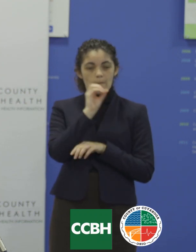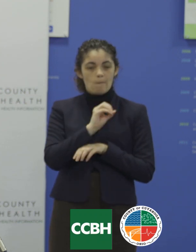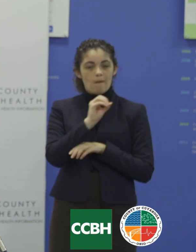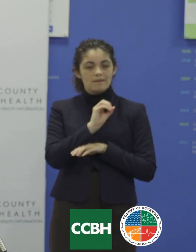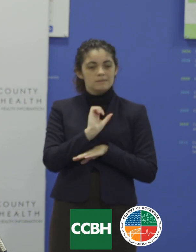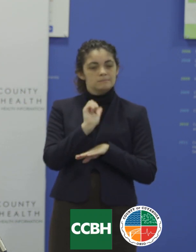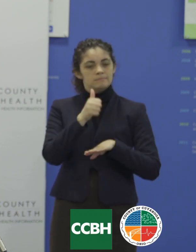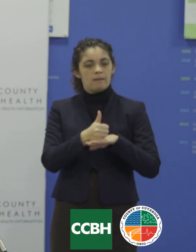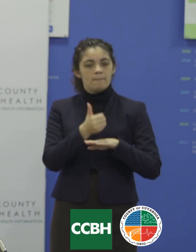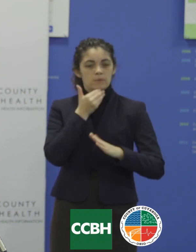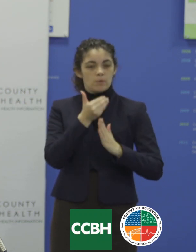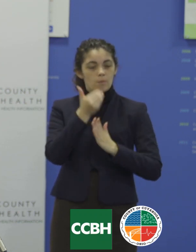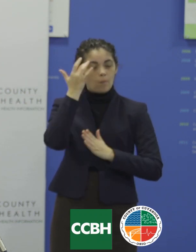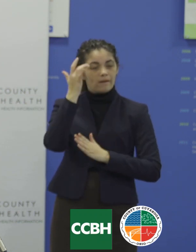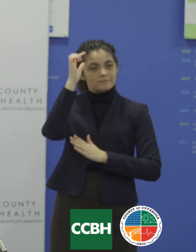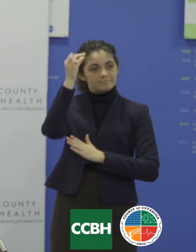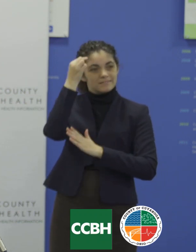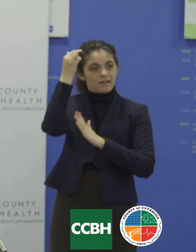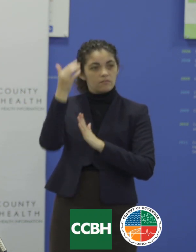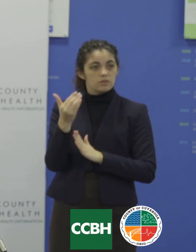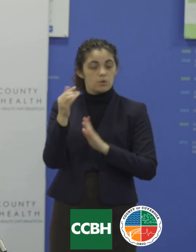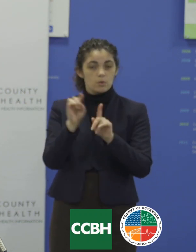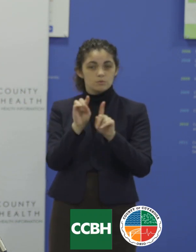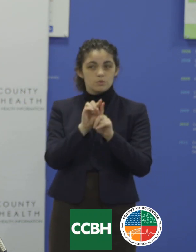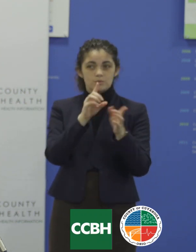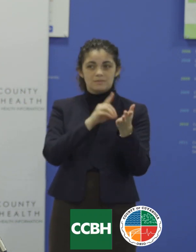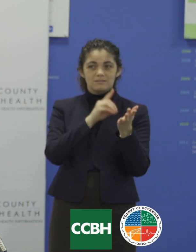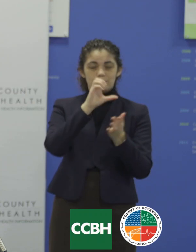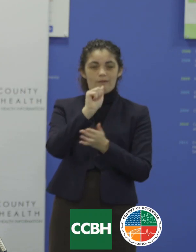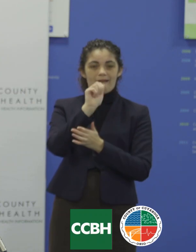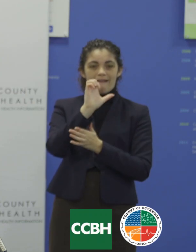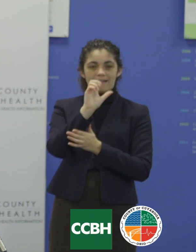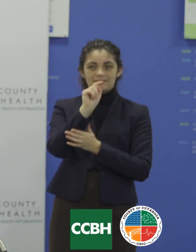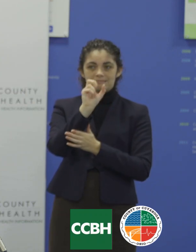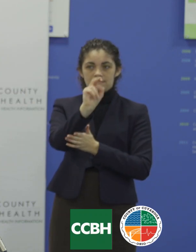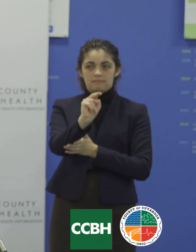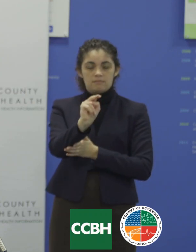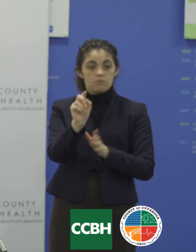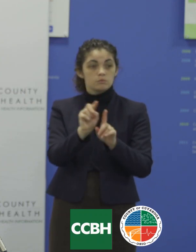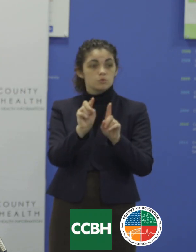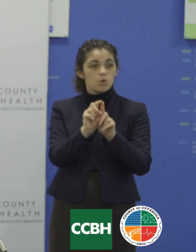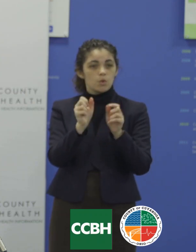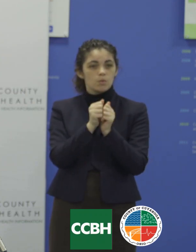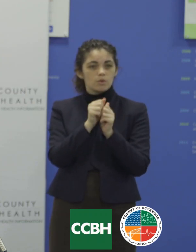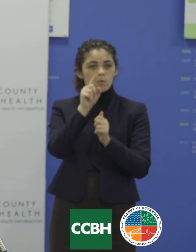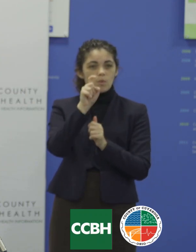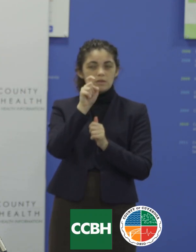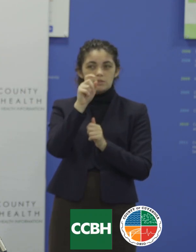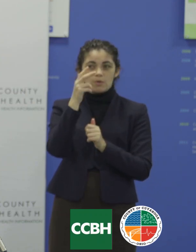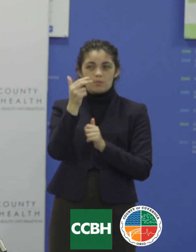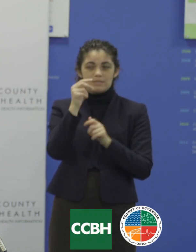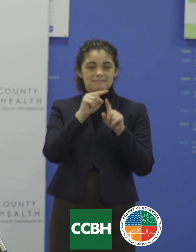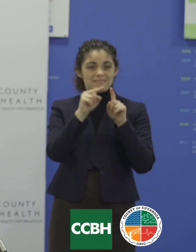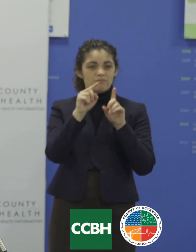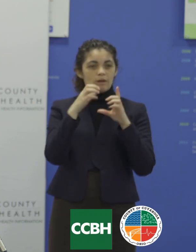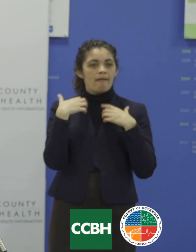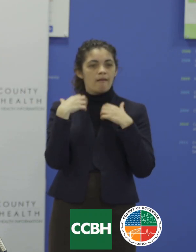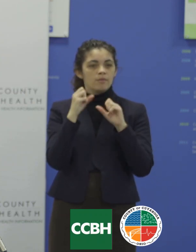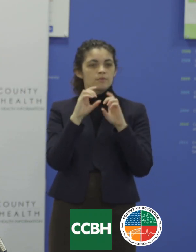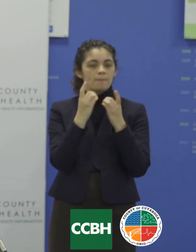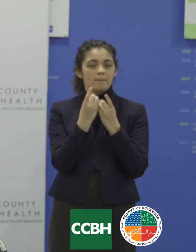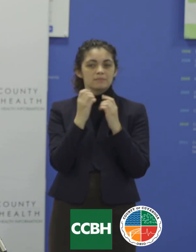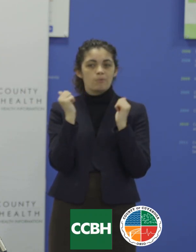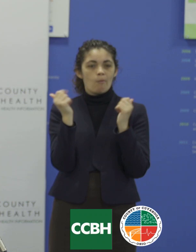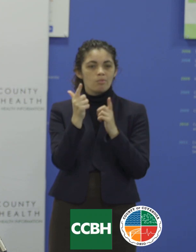the leadership of Governor DeWine and Dr. Acton, in concert with 113 health departments that are working across the state